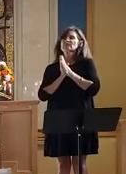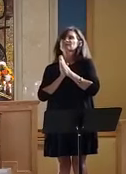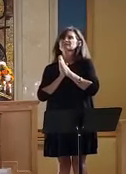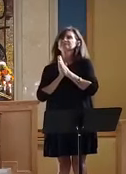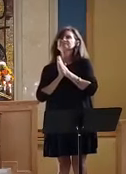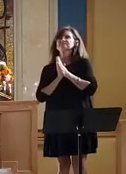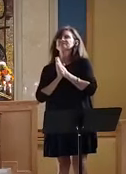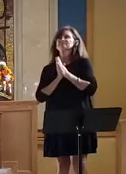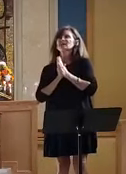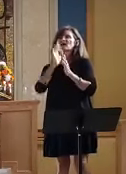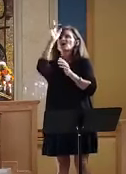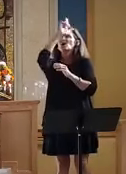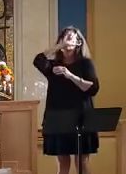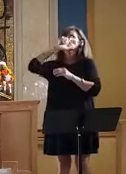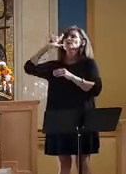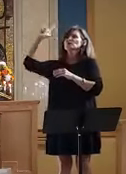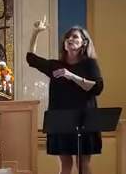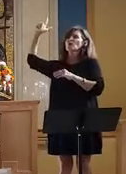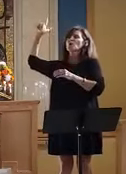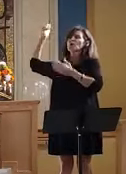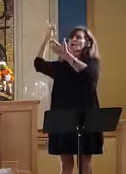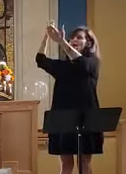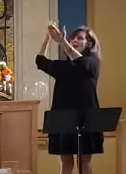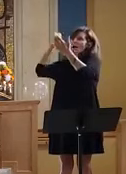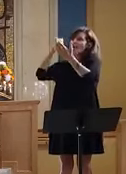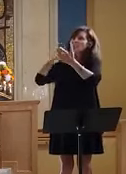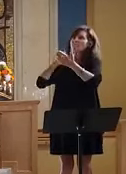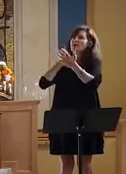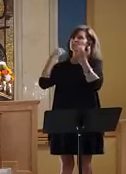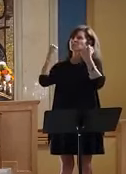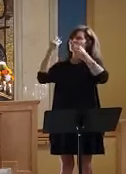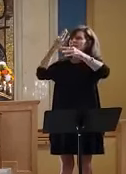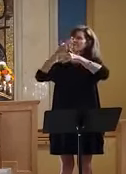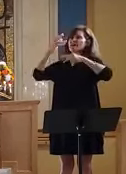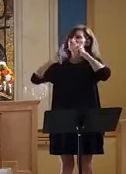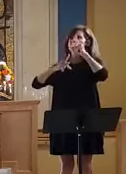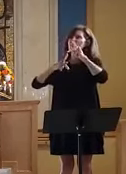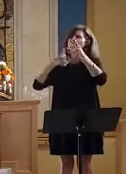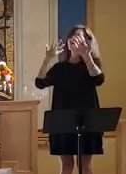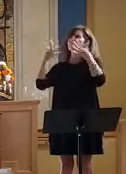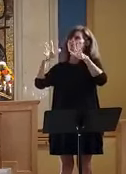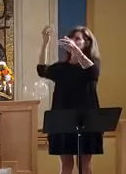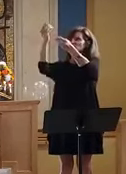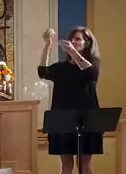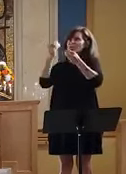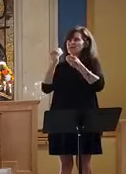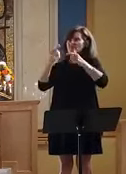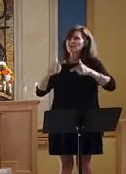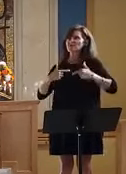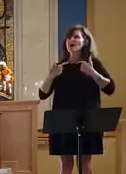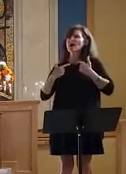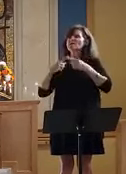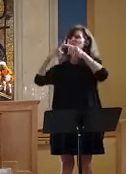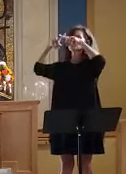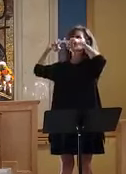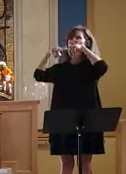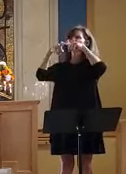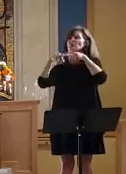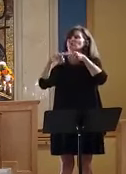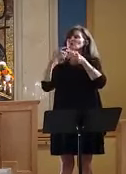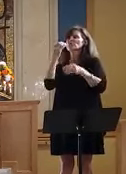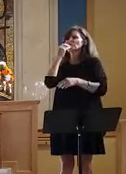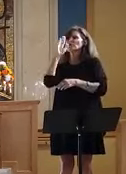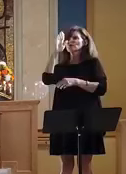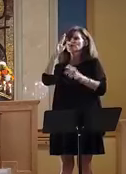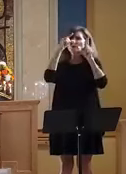Grant that your faithful, O Lord, whom you nourish and endow with life through the food of your word and heavenly